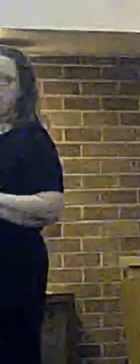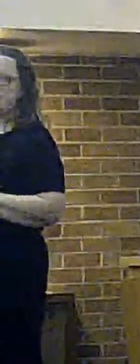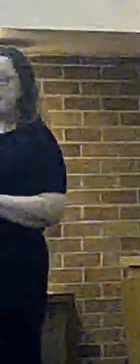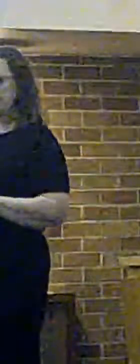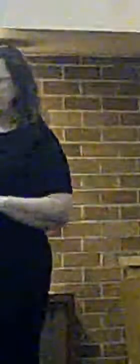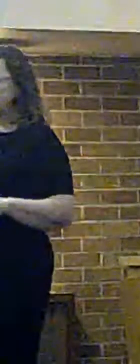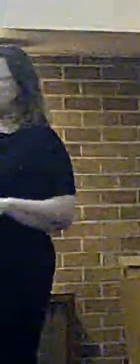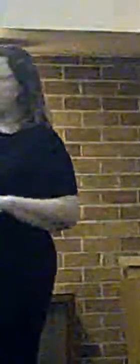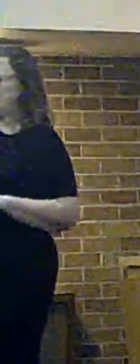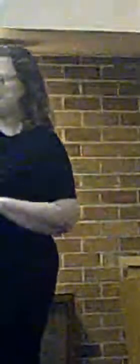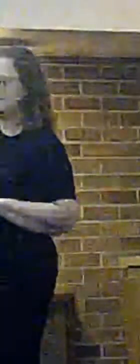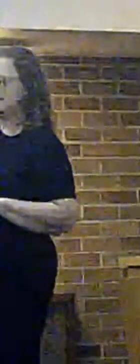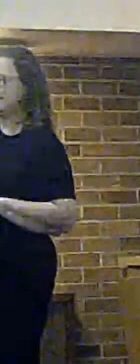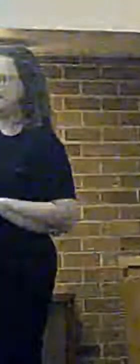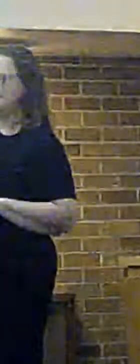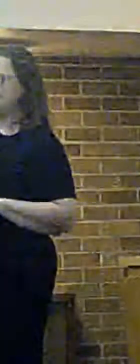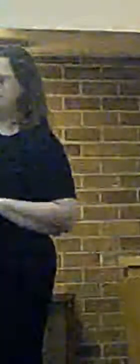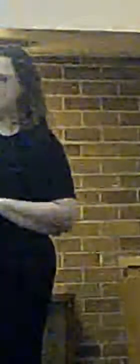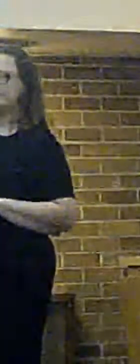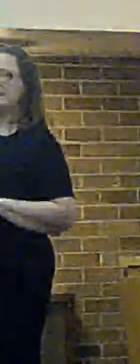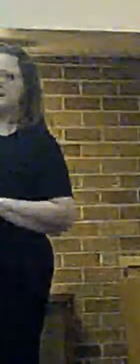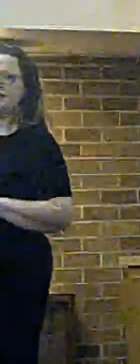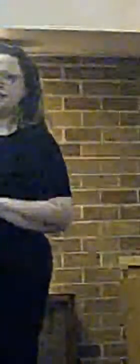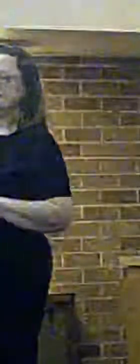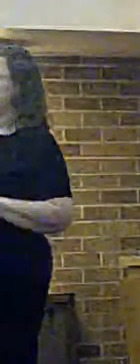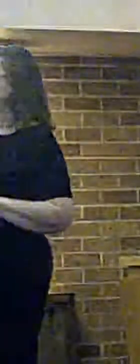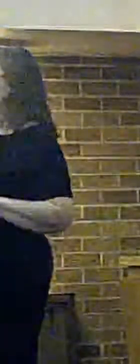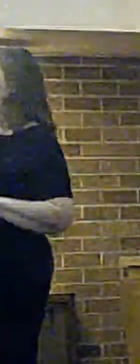I said that? Thank you.